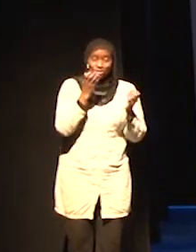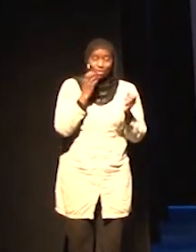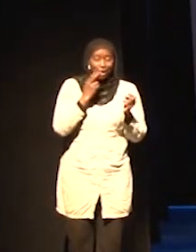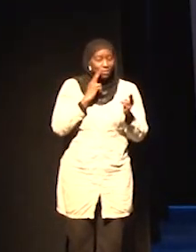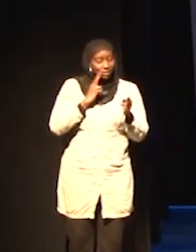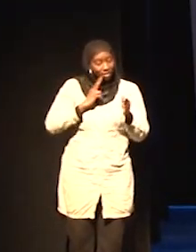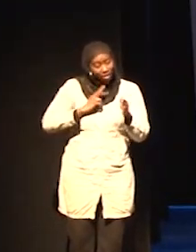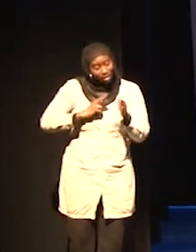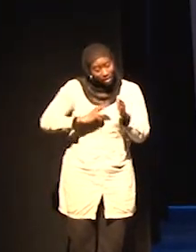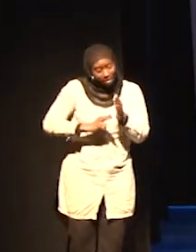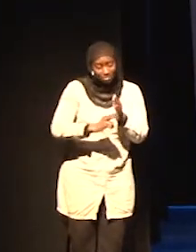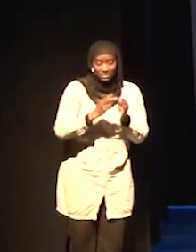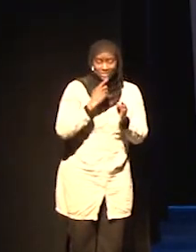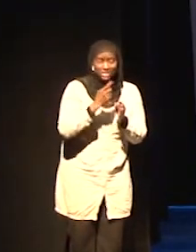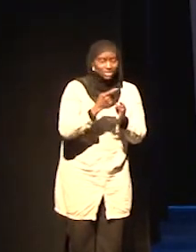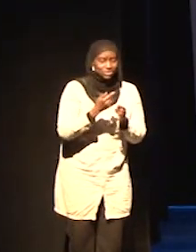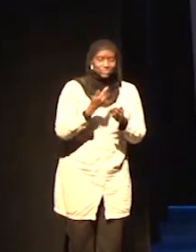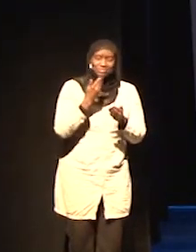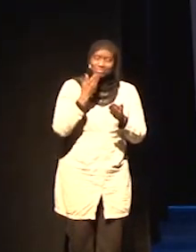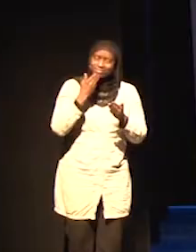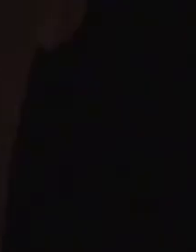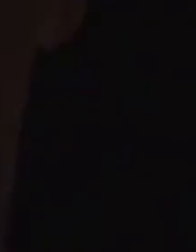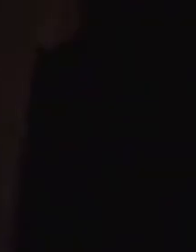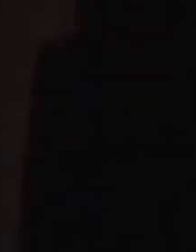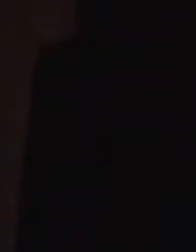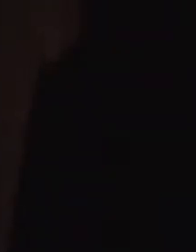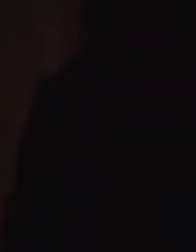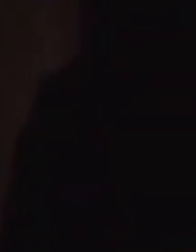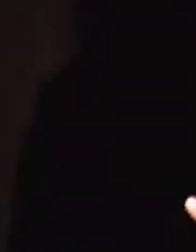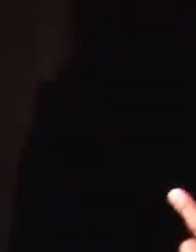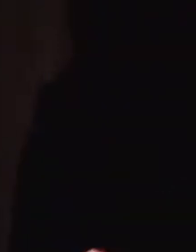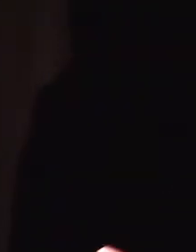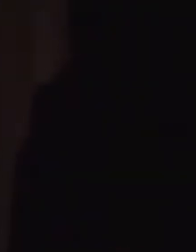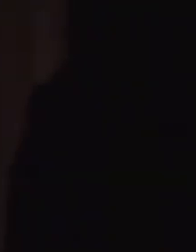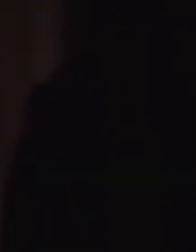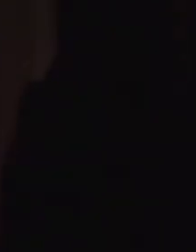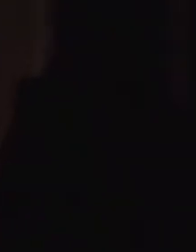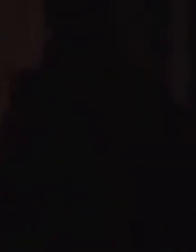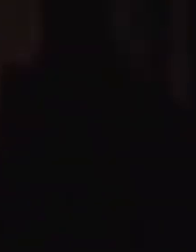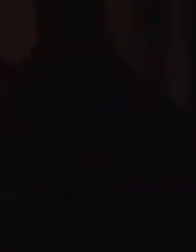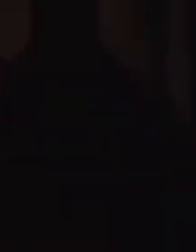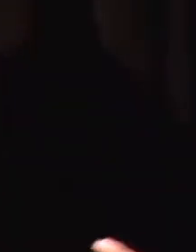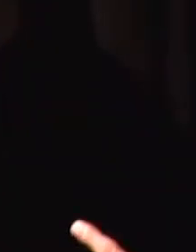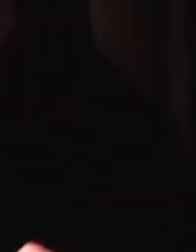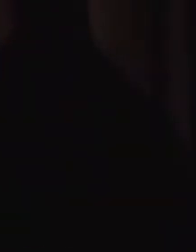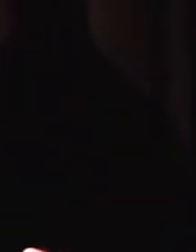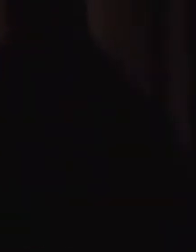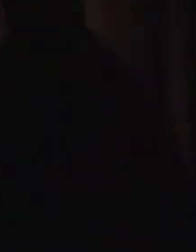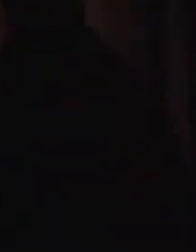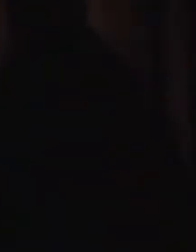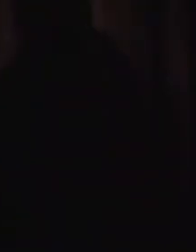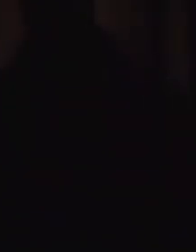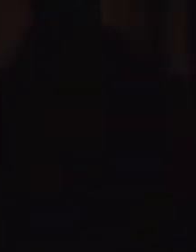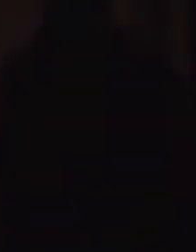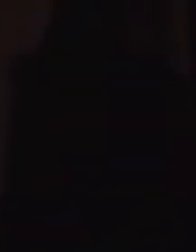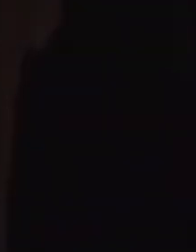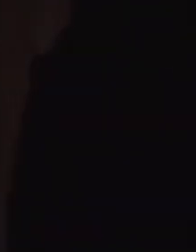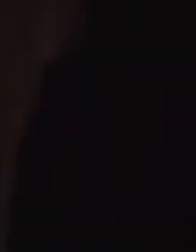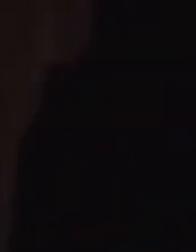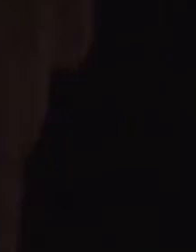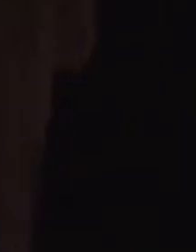patriotism. Thank you for your patriotism. Your participation, your encouragement